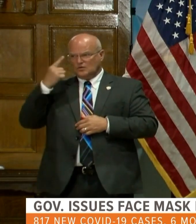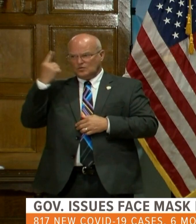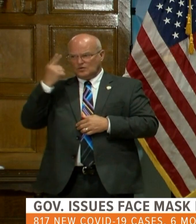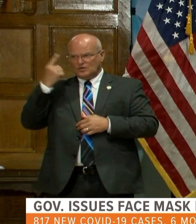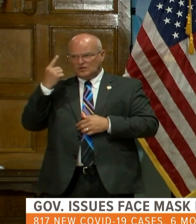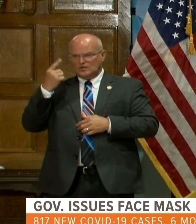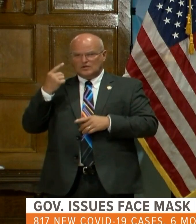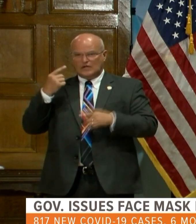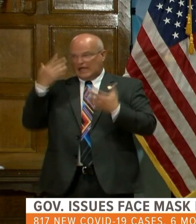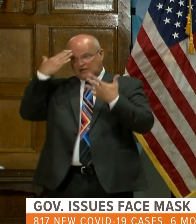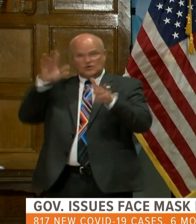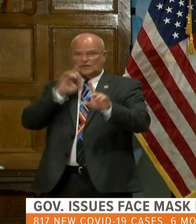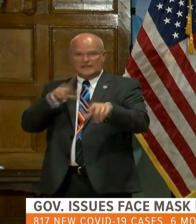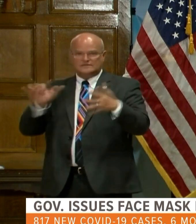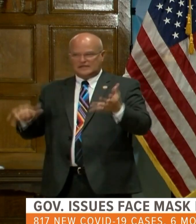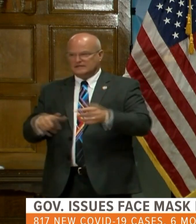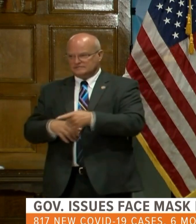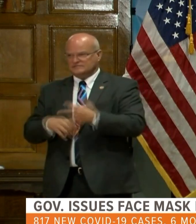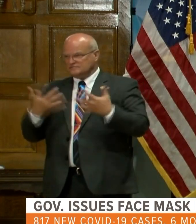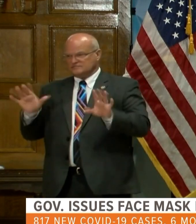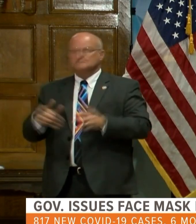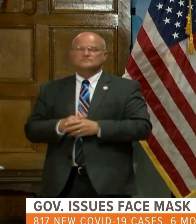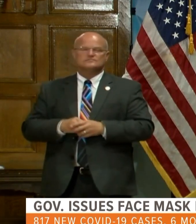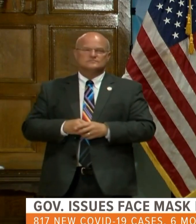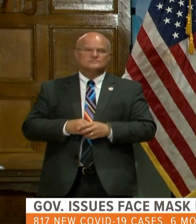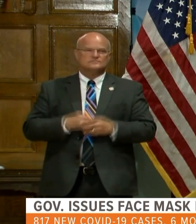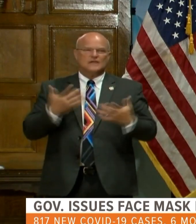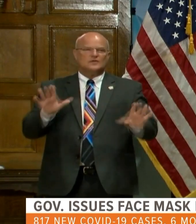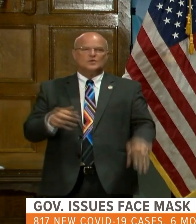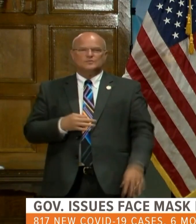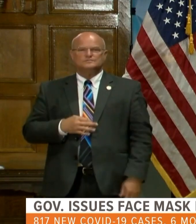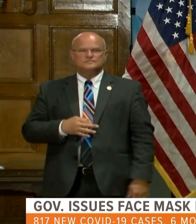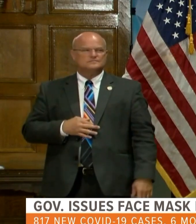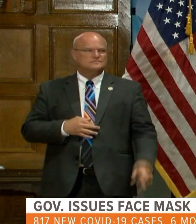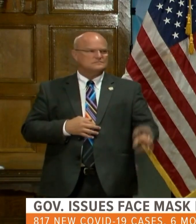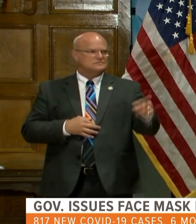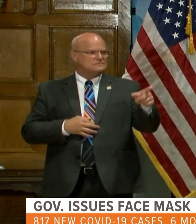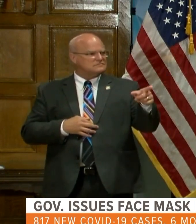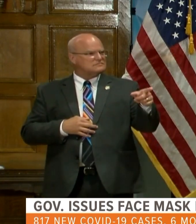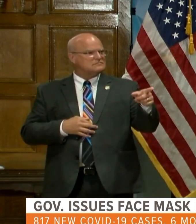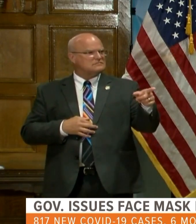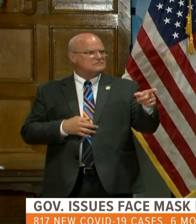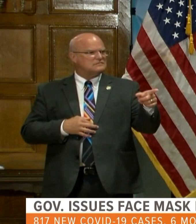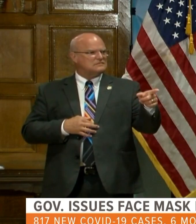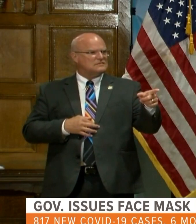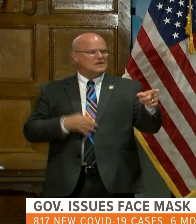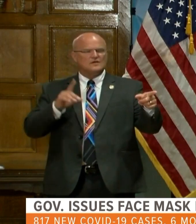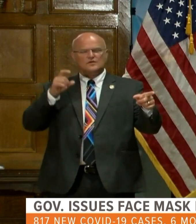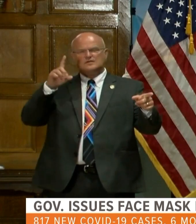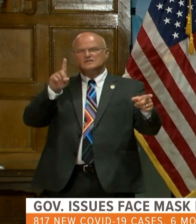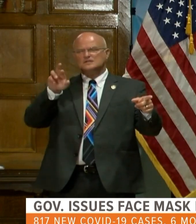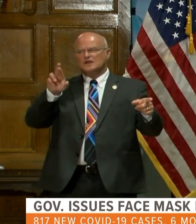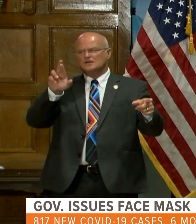how. I do not know the answer to that. I don't know. For Dr. Romero about